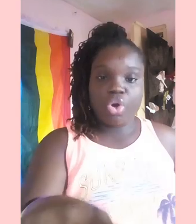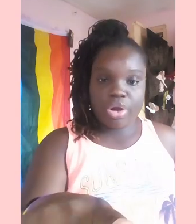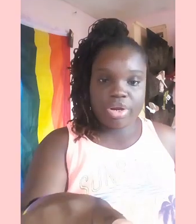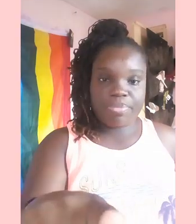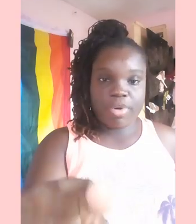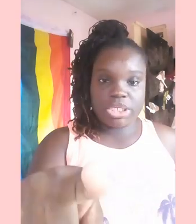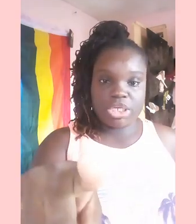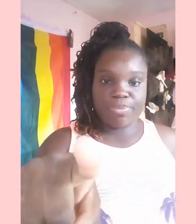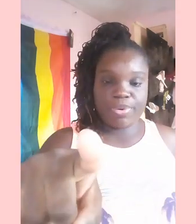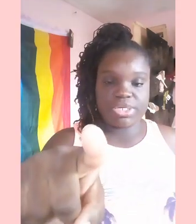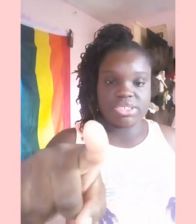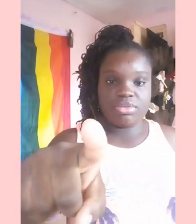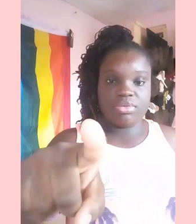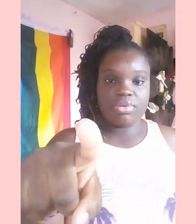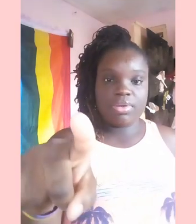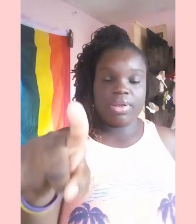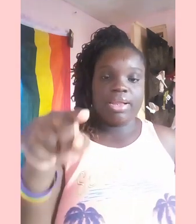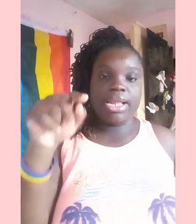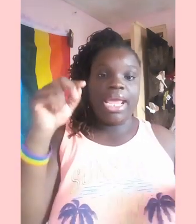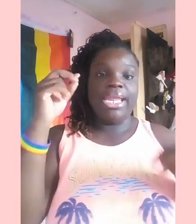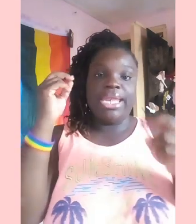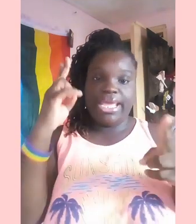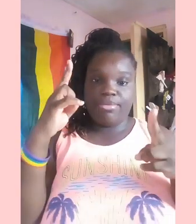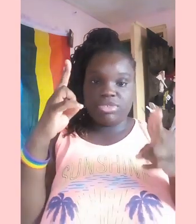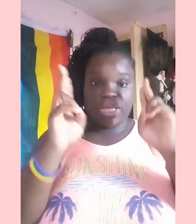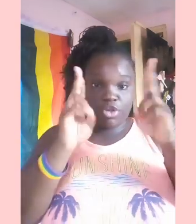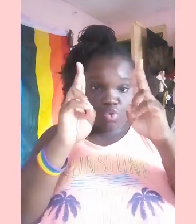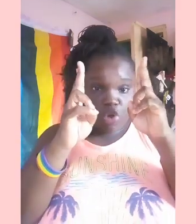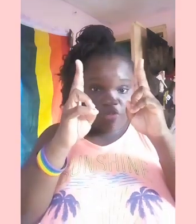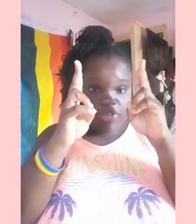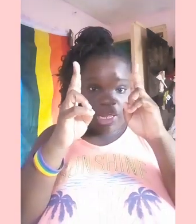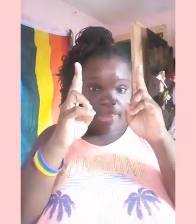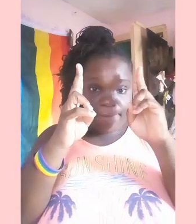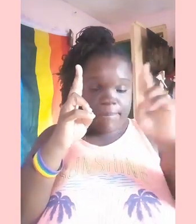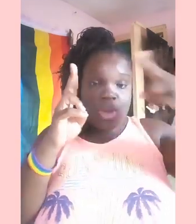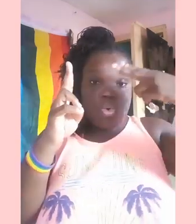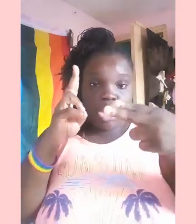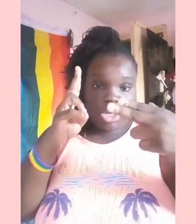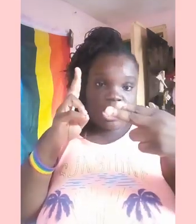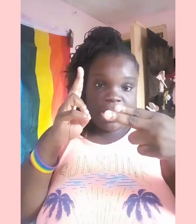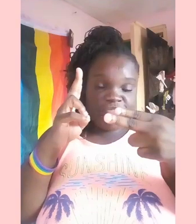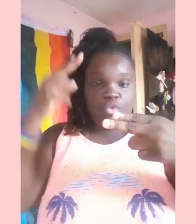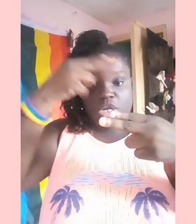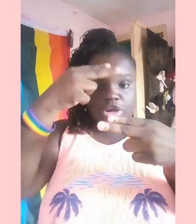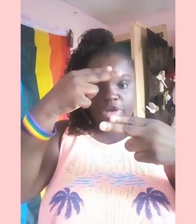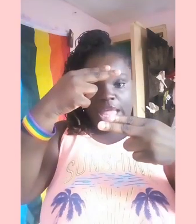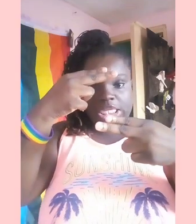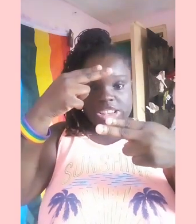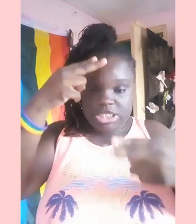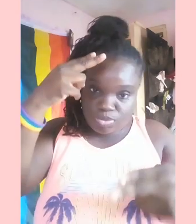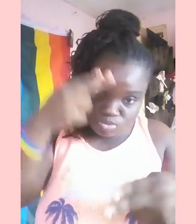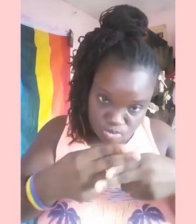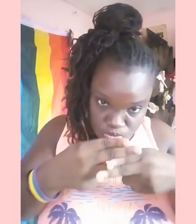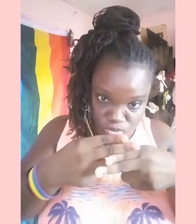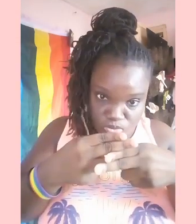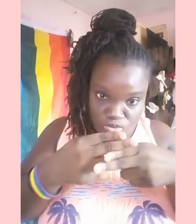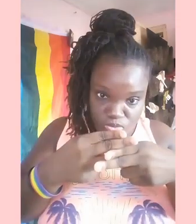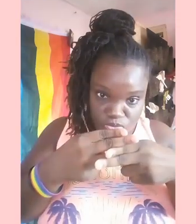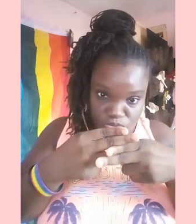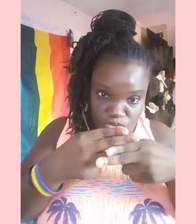your, point on the person, name? So you have the 2 gun finger them, one go left, one go right.